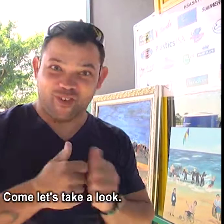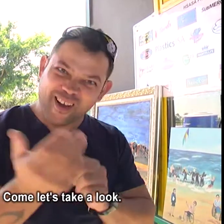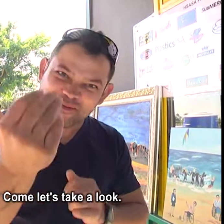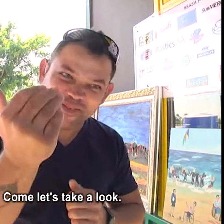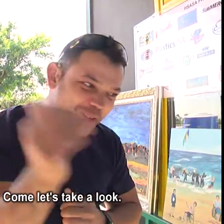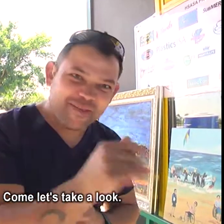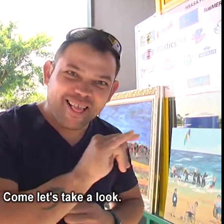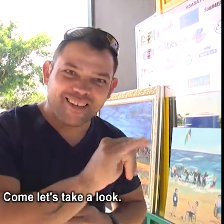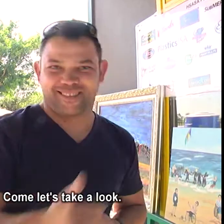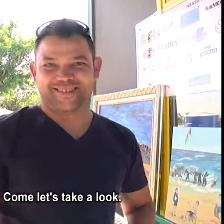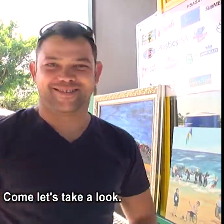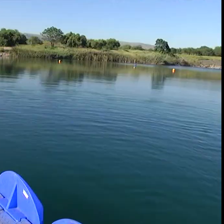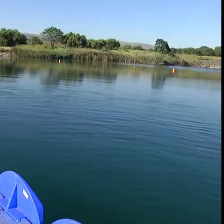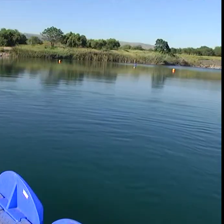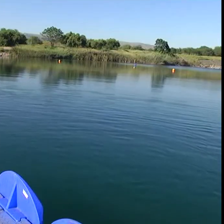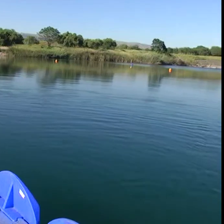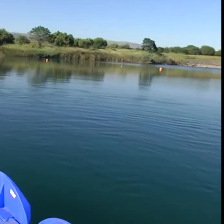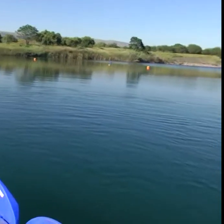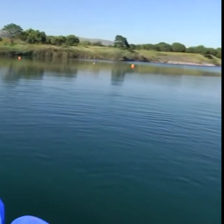Come, let's take a look.